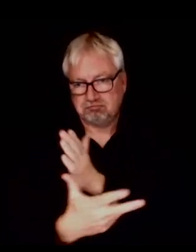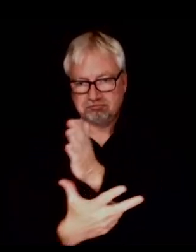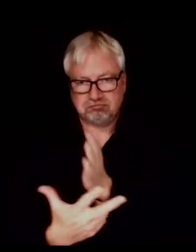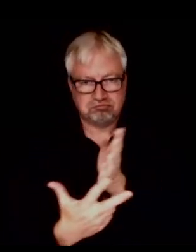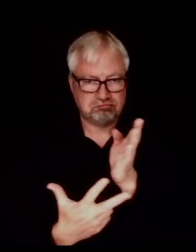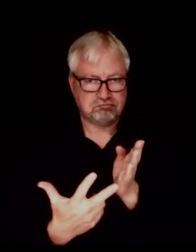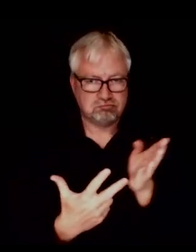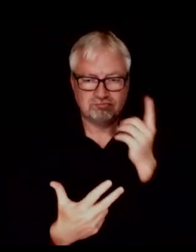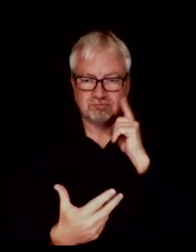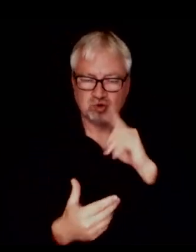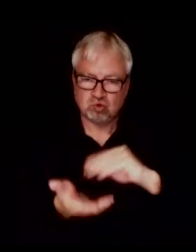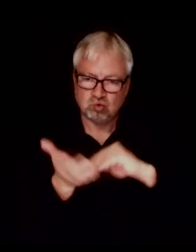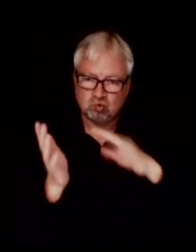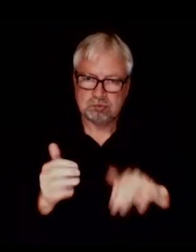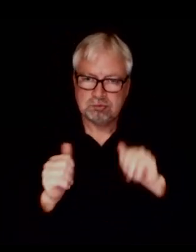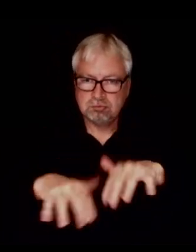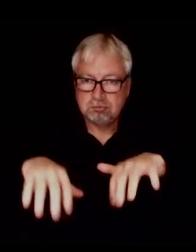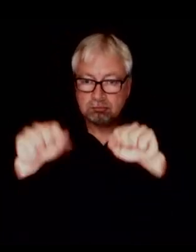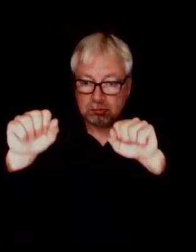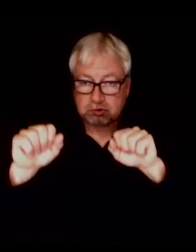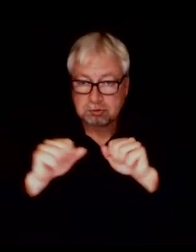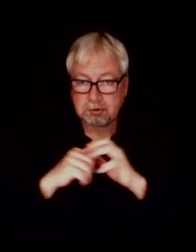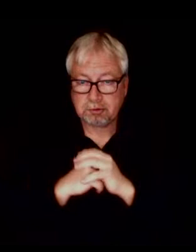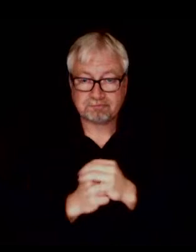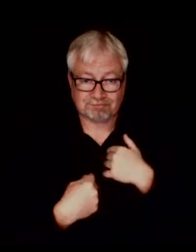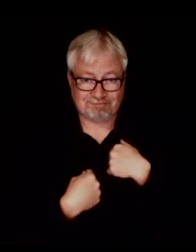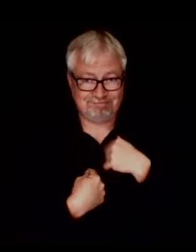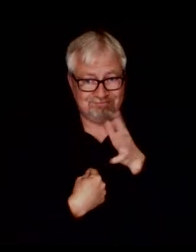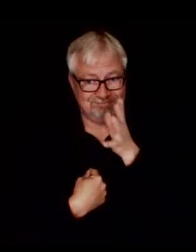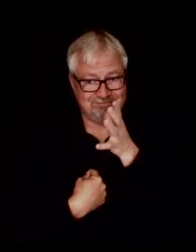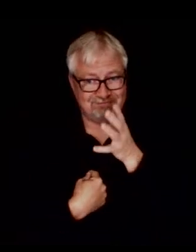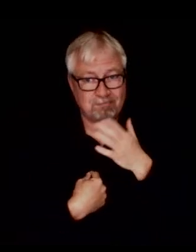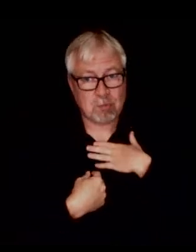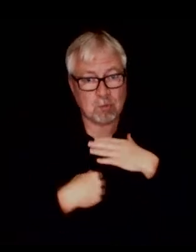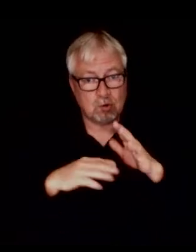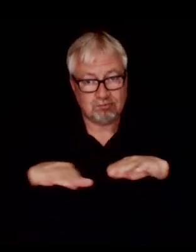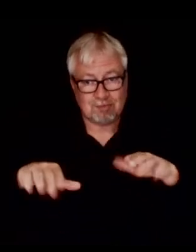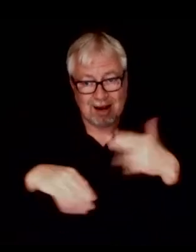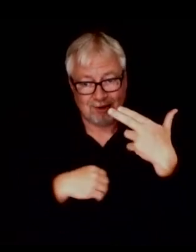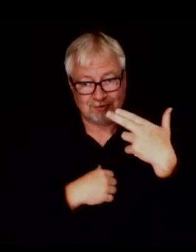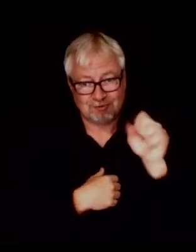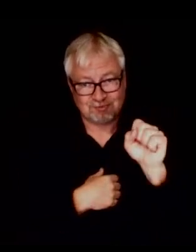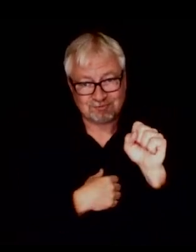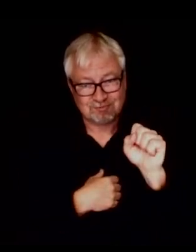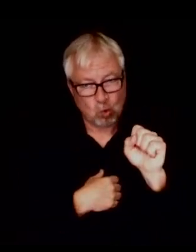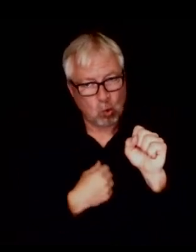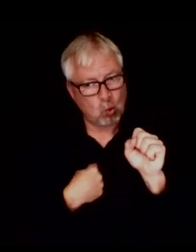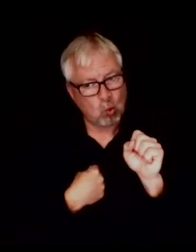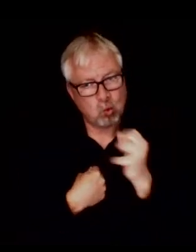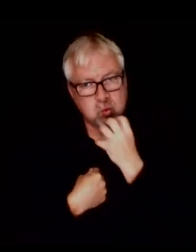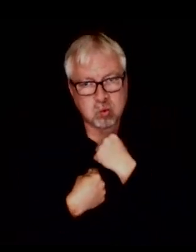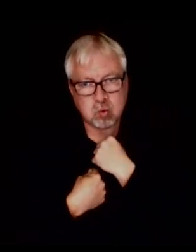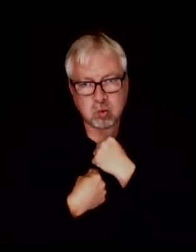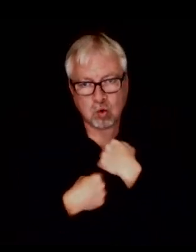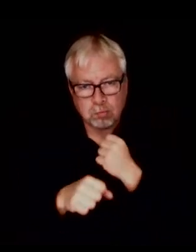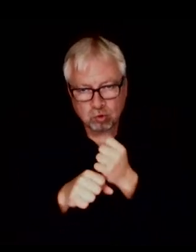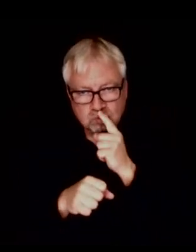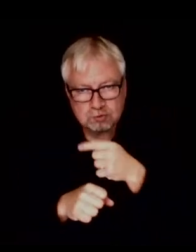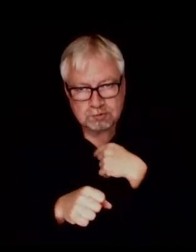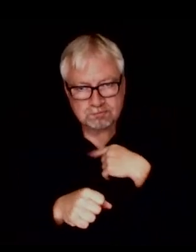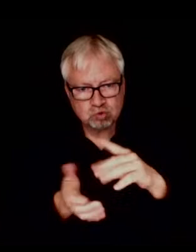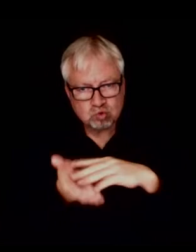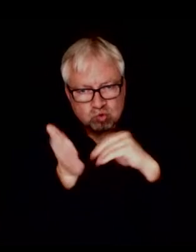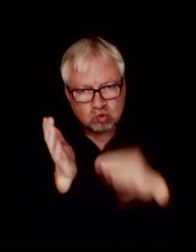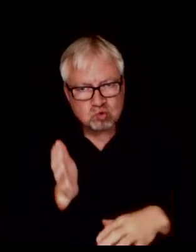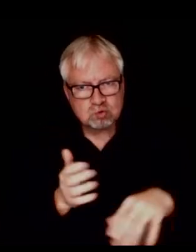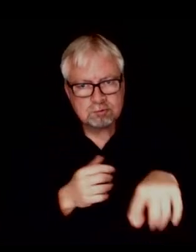high school, including a senior in high school, I know how badly we all want to make sure that our students can have the prom and graduation ceremony and